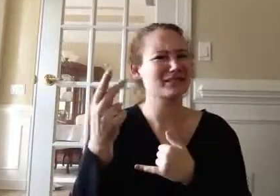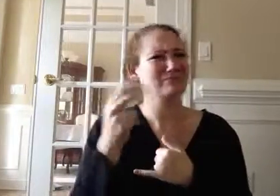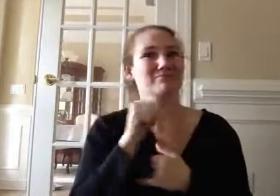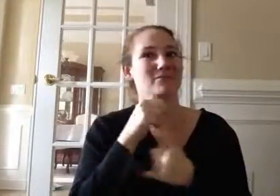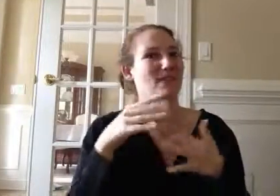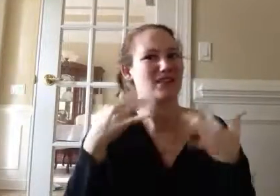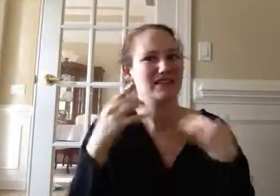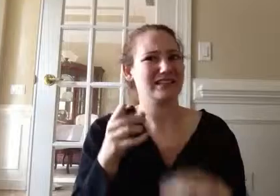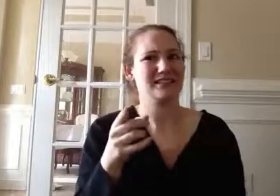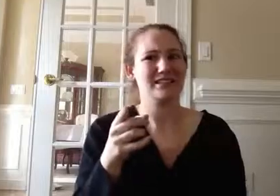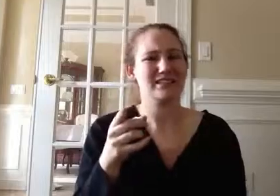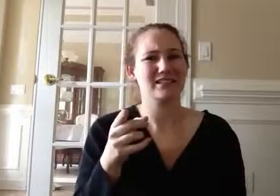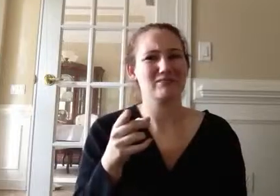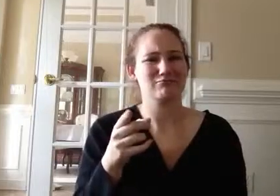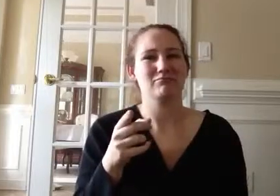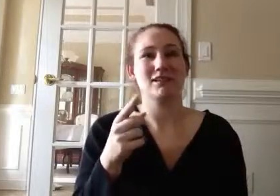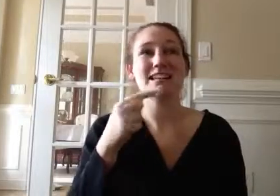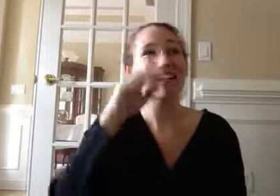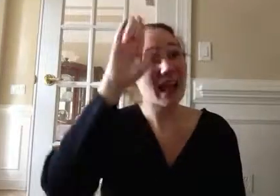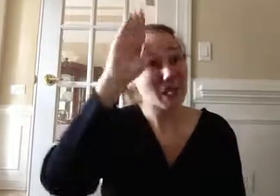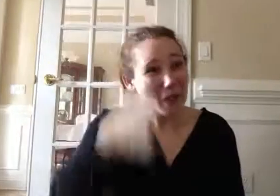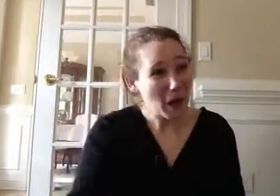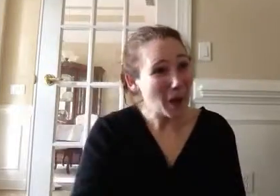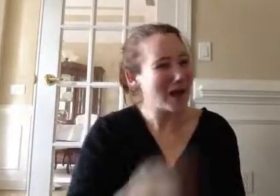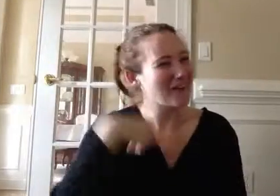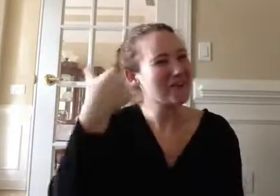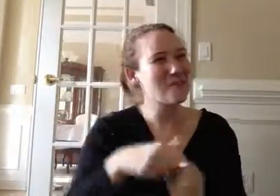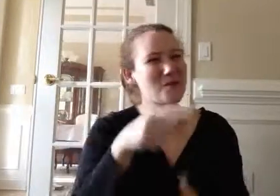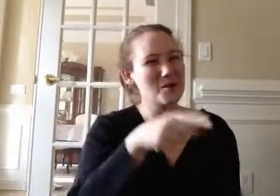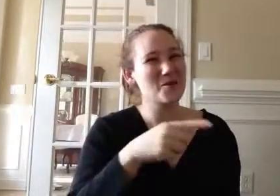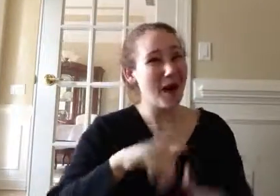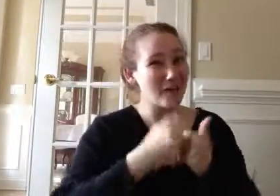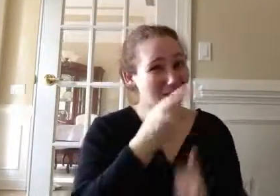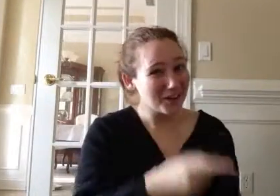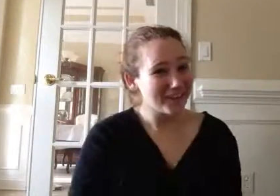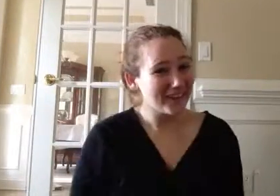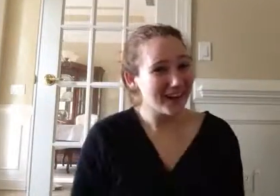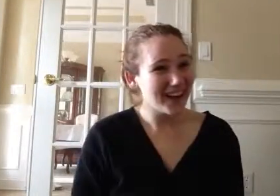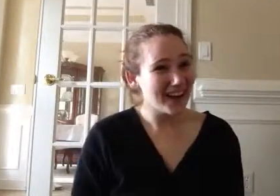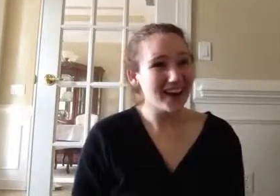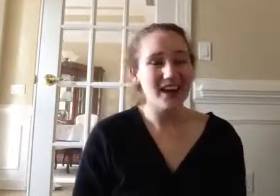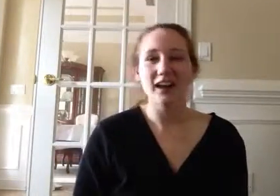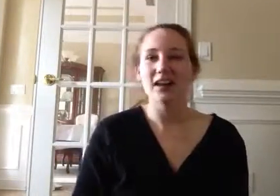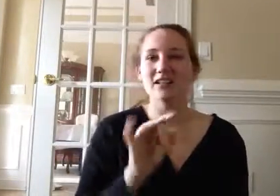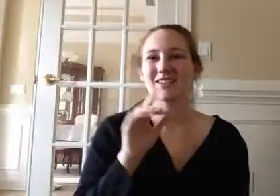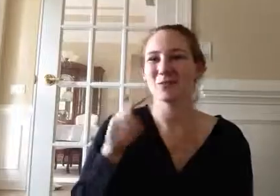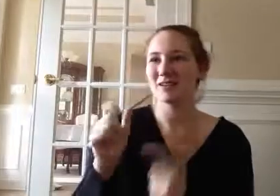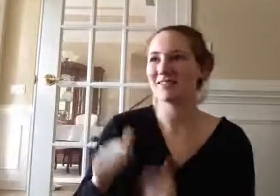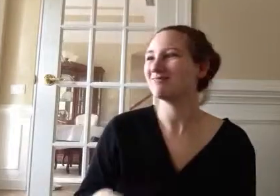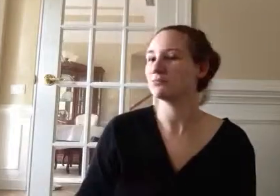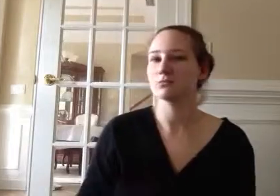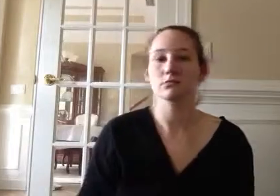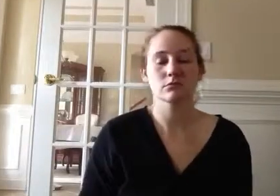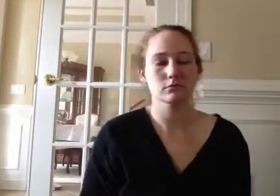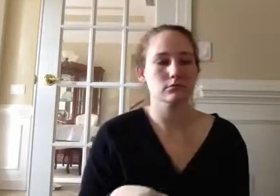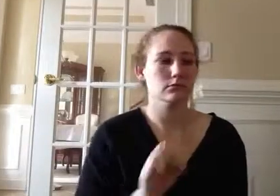friendly. I said, "Hello, I remember you. How are you?" He did a quick smile and went back to work, prepping the